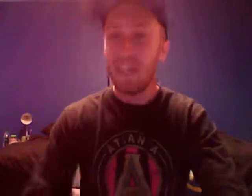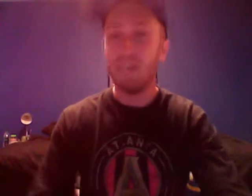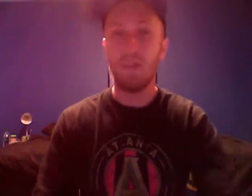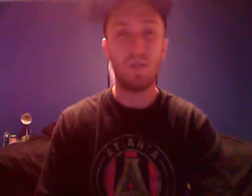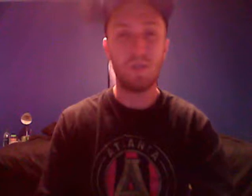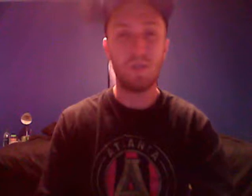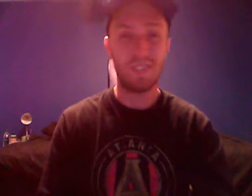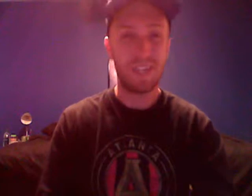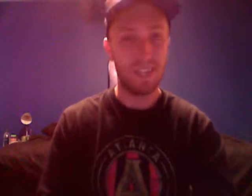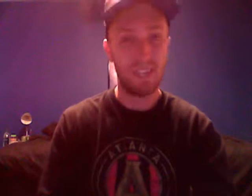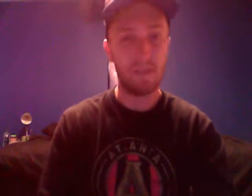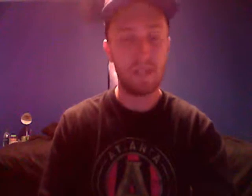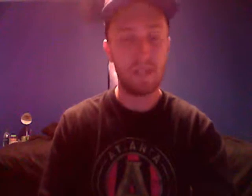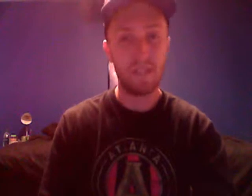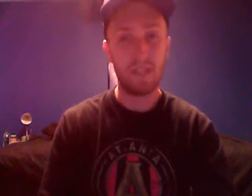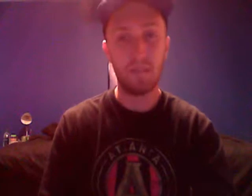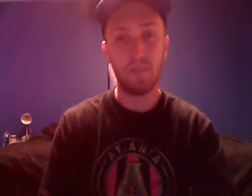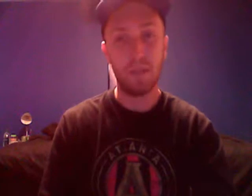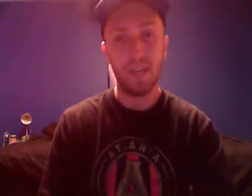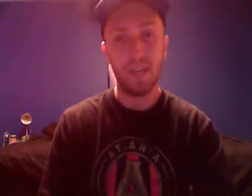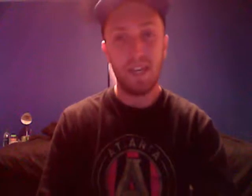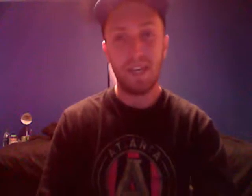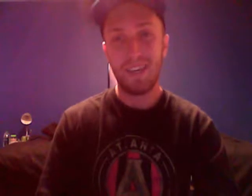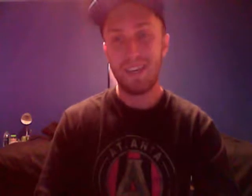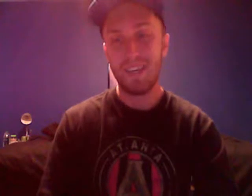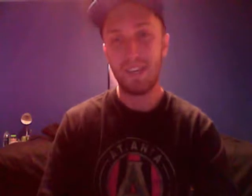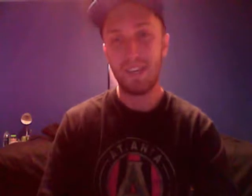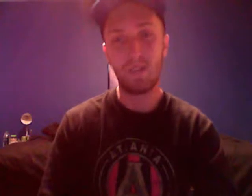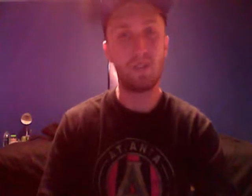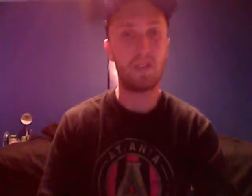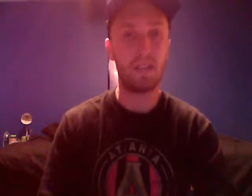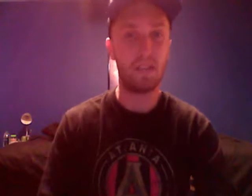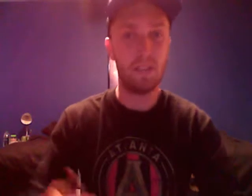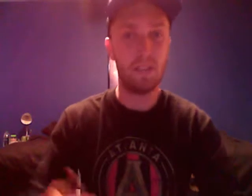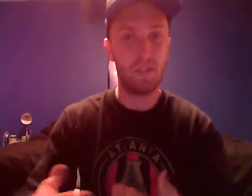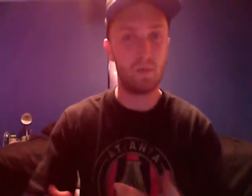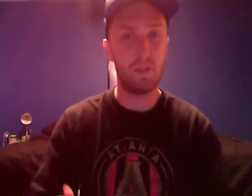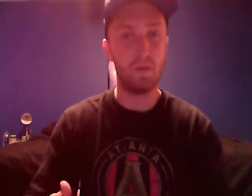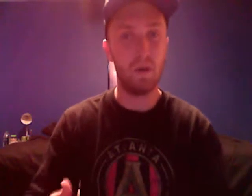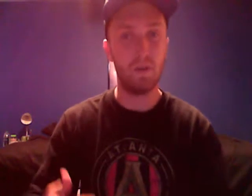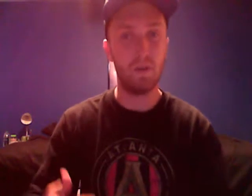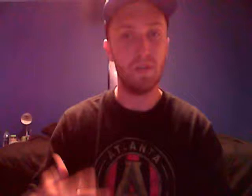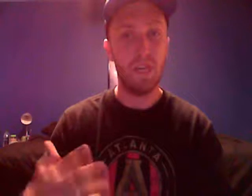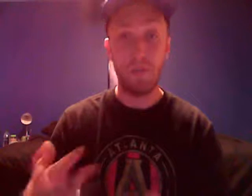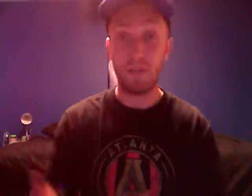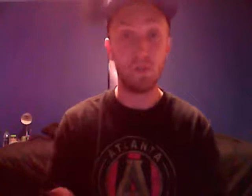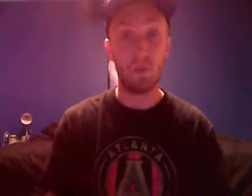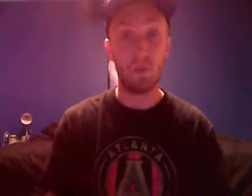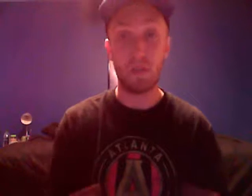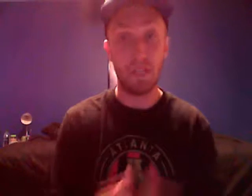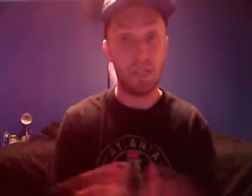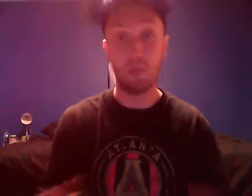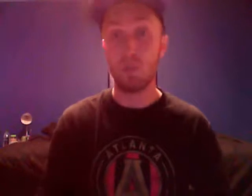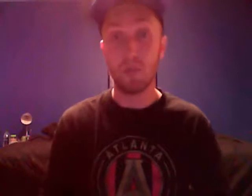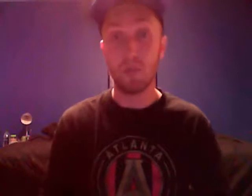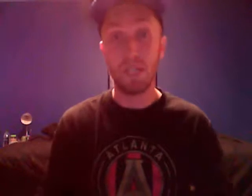He's not one of the ones that got lazy by the end of the game, but he started to get into this rhythm of, if things are working, he looks great.